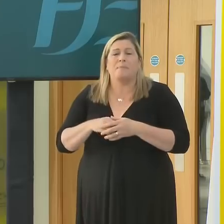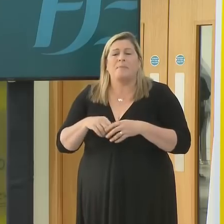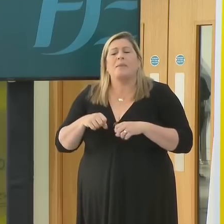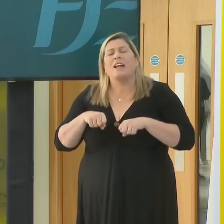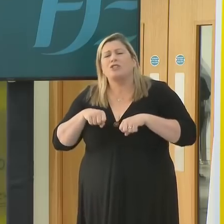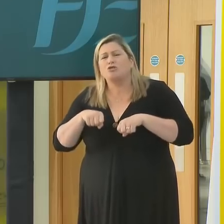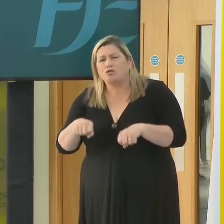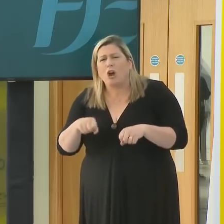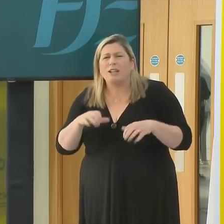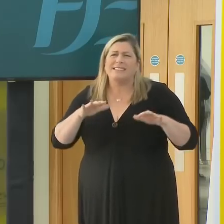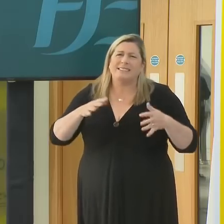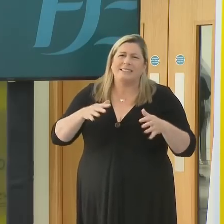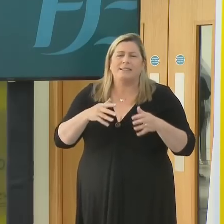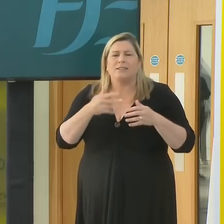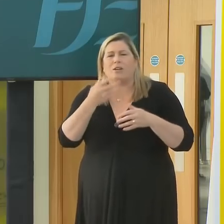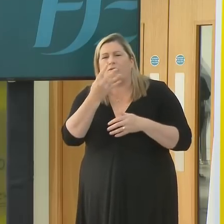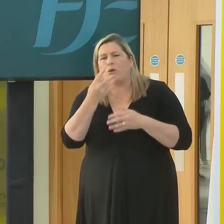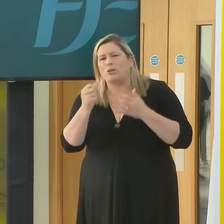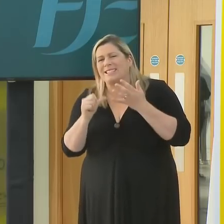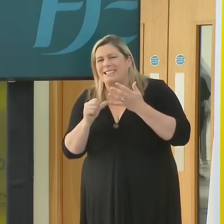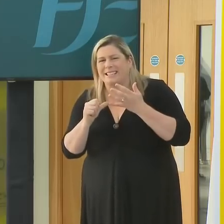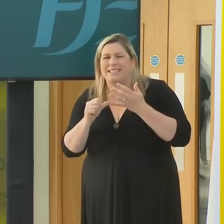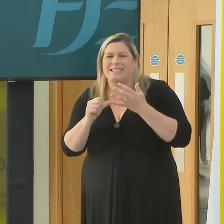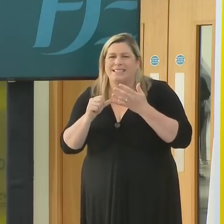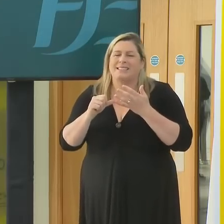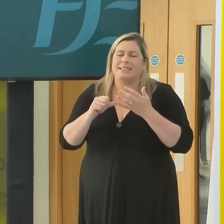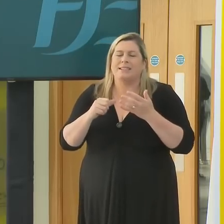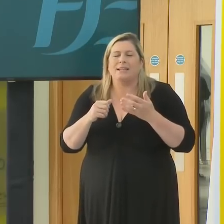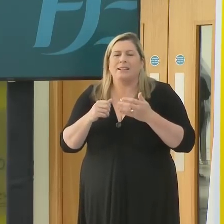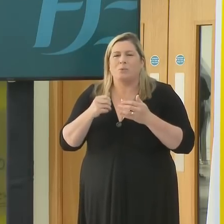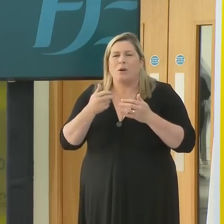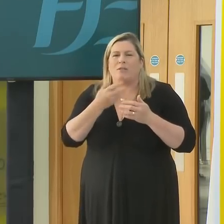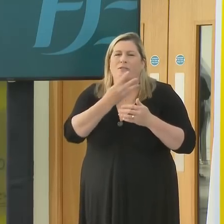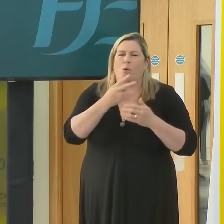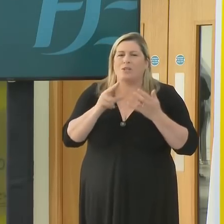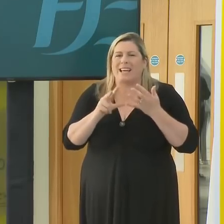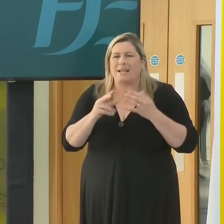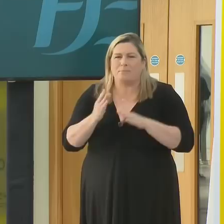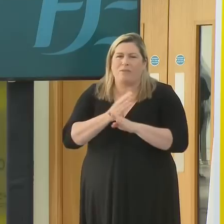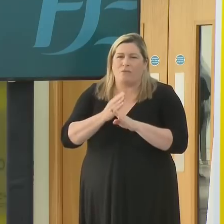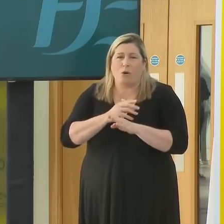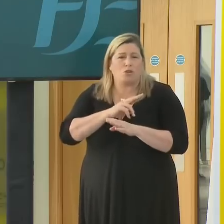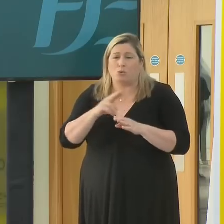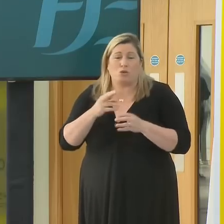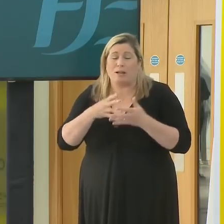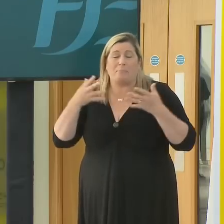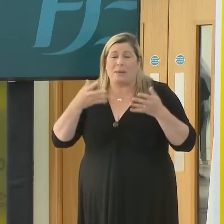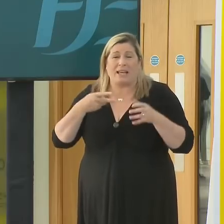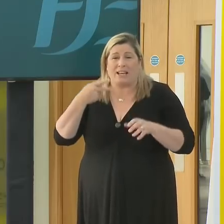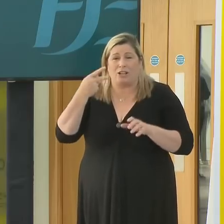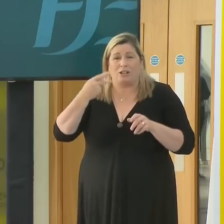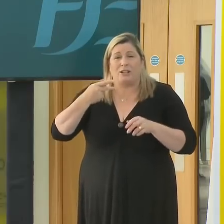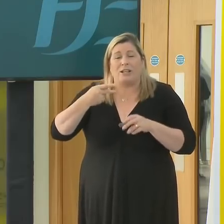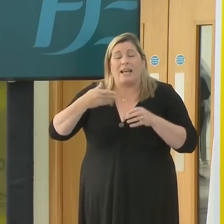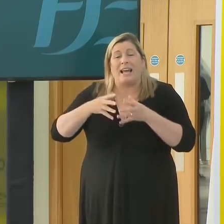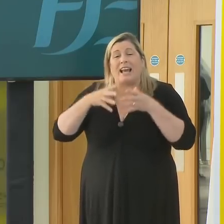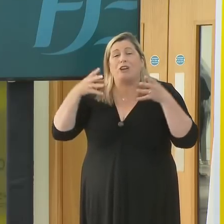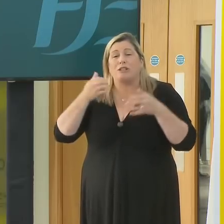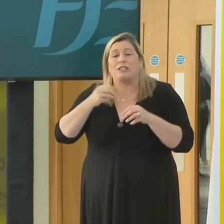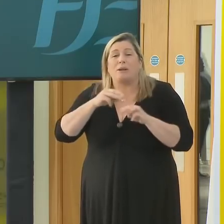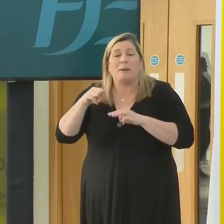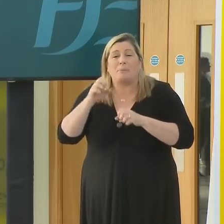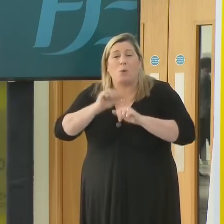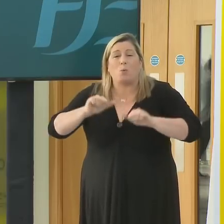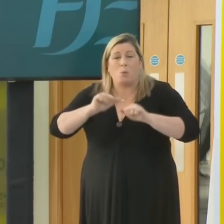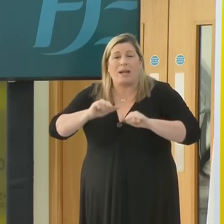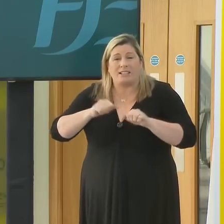around the 46 mark. I think there were 48 before that, so we're not seeing a huge increase in trolleys. And as I mentioned previously, we do use our